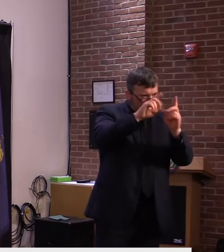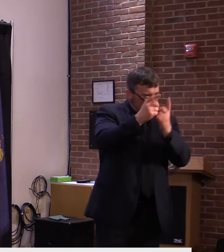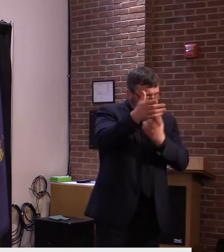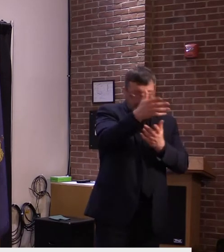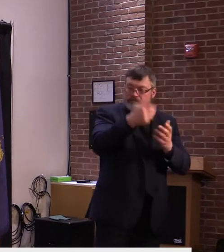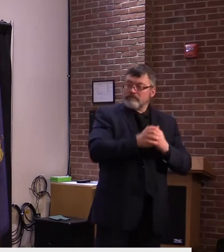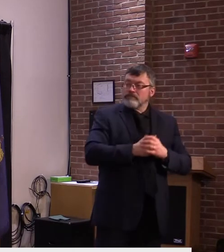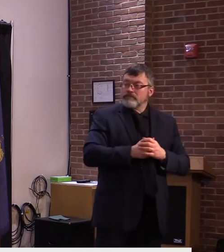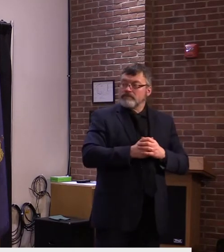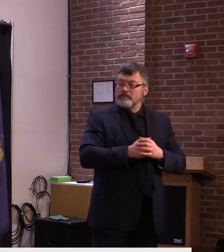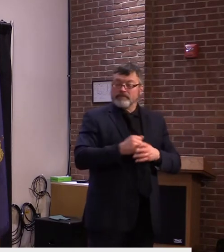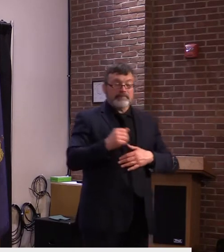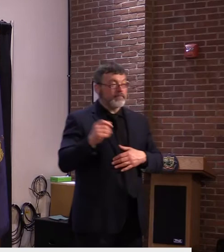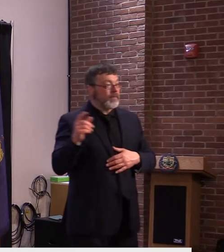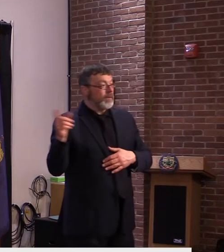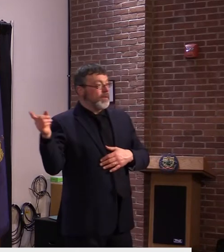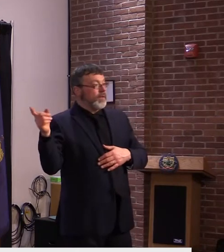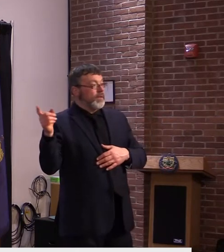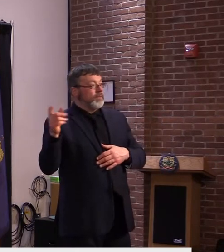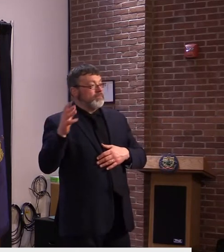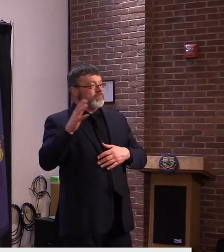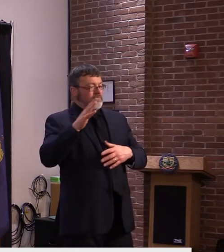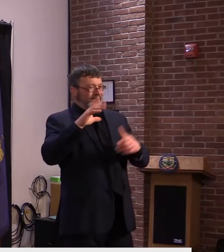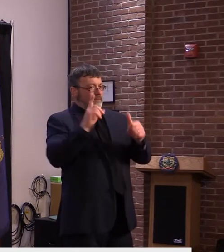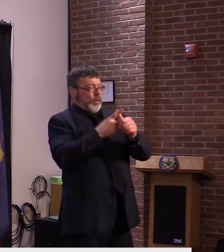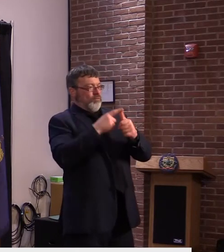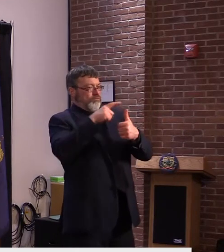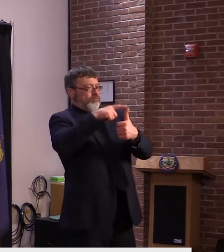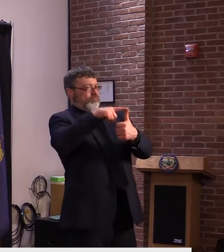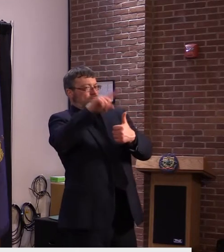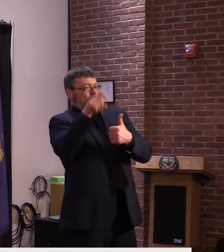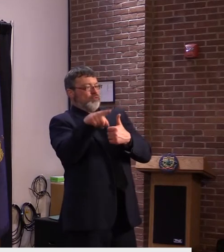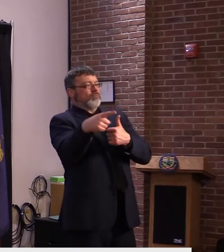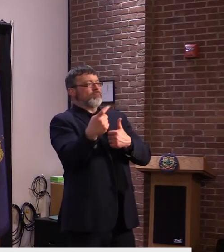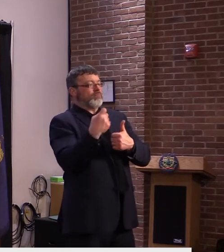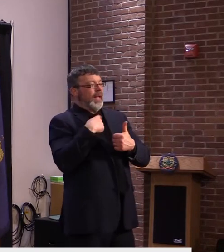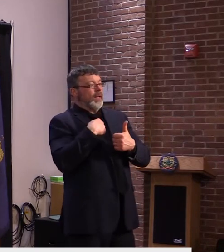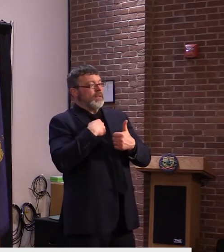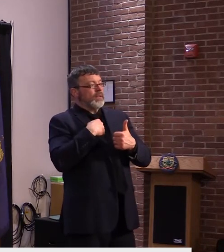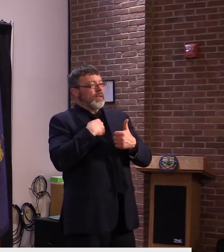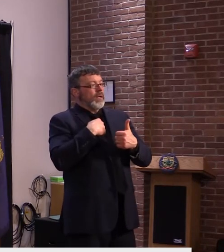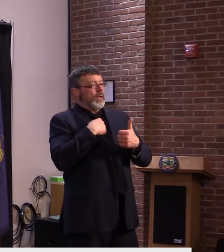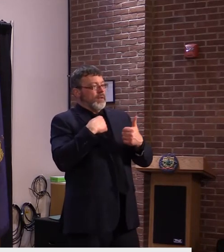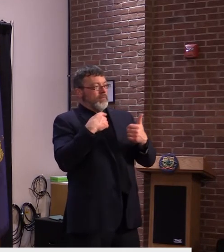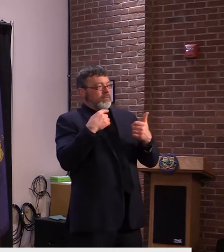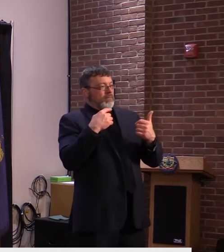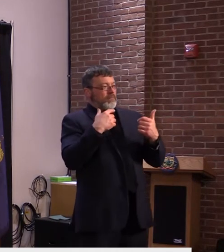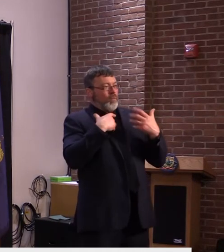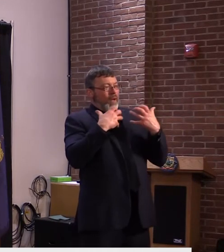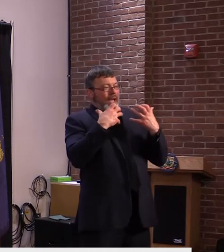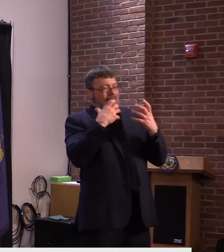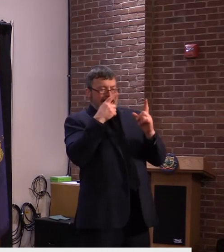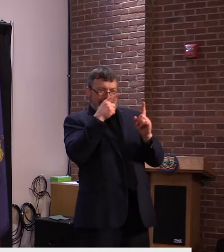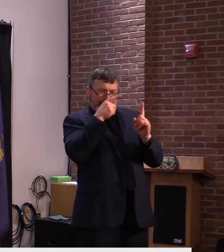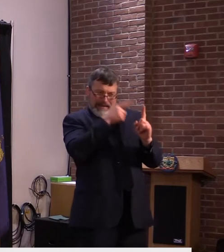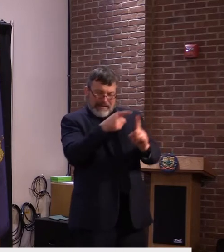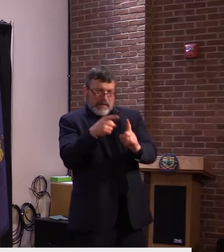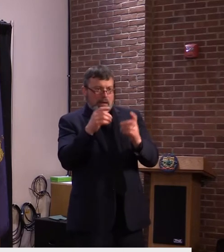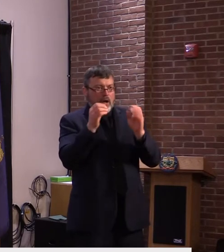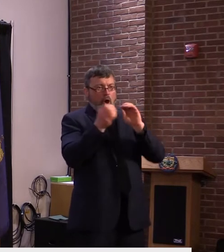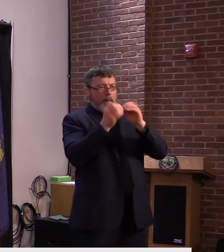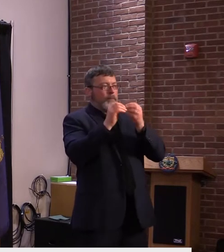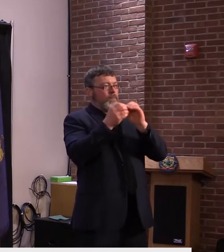Yeah, thank you. The first part of the question, it's just getting a little more accurate on the data. It's taking a little longer than I hope,